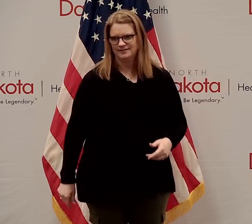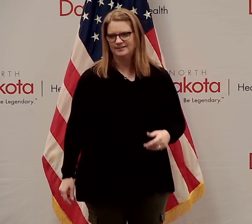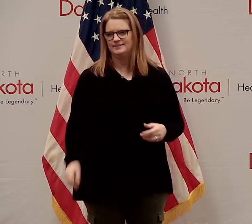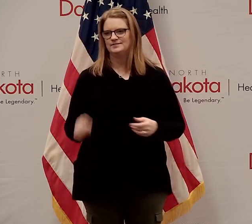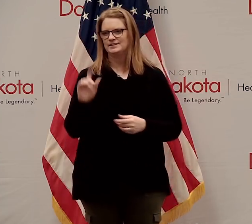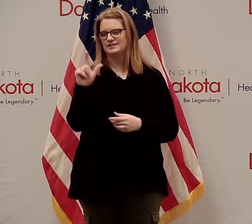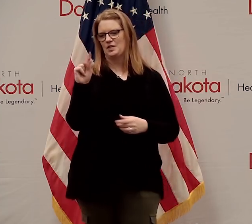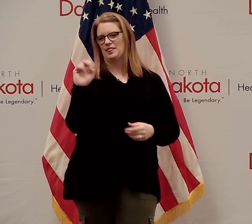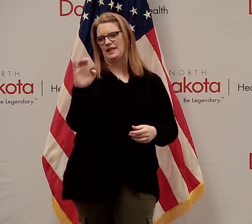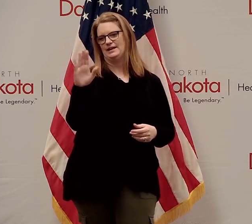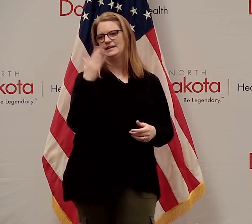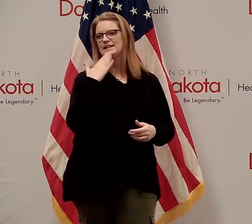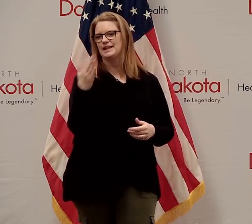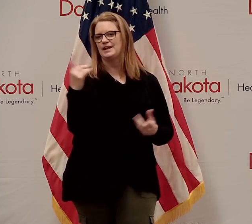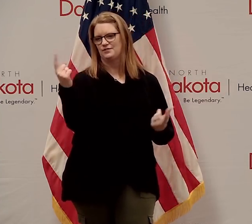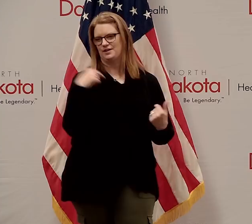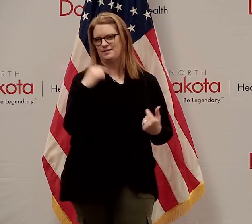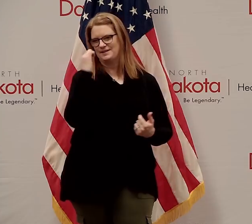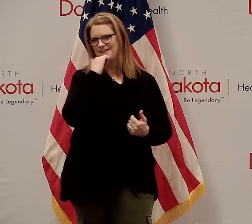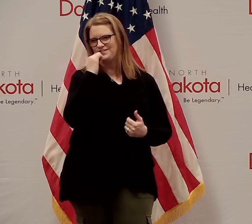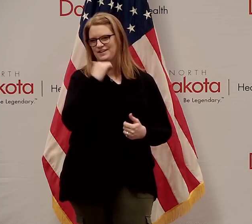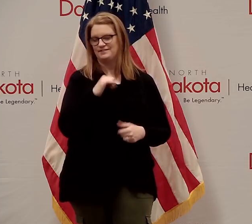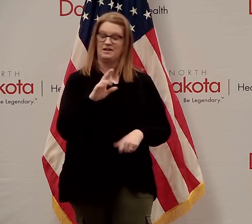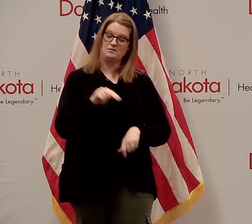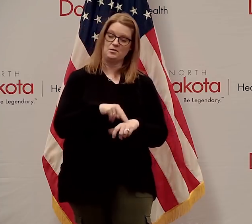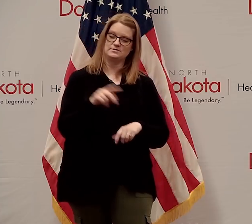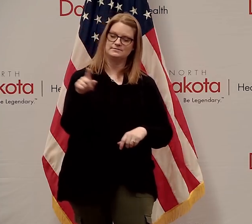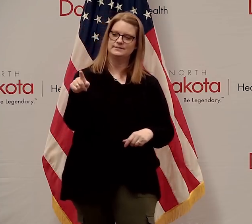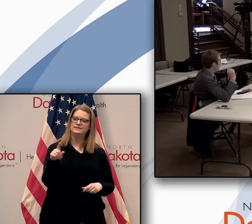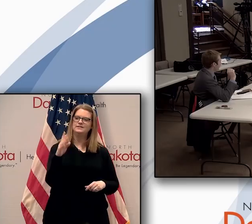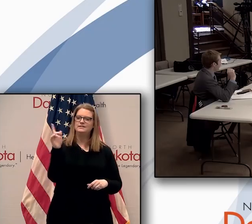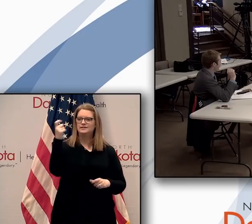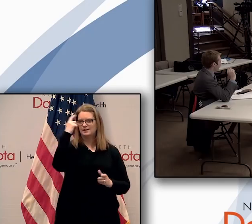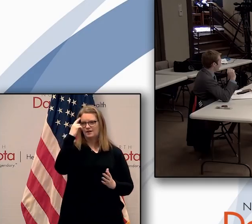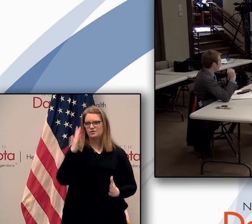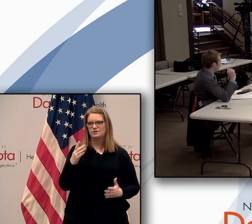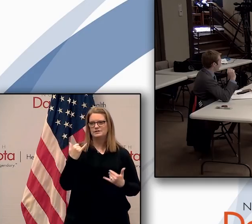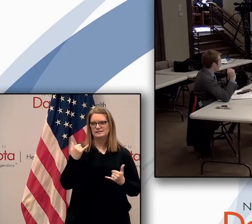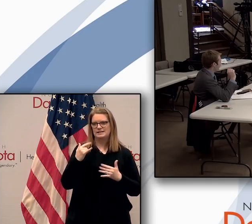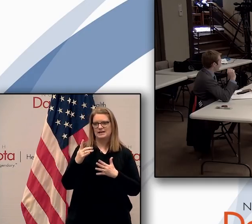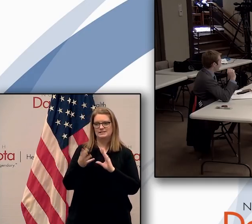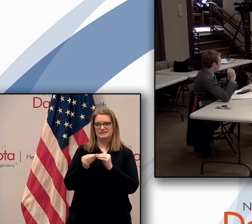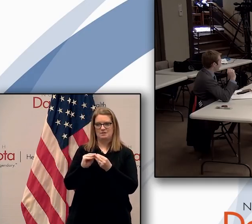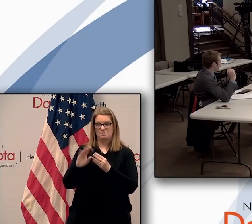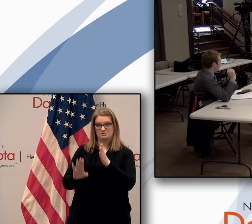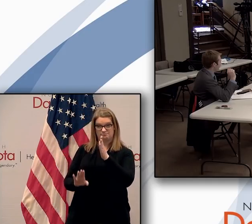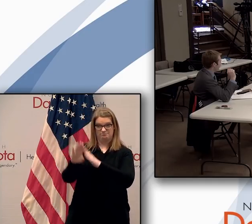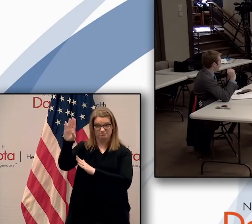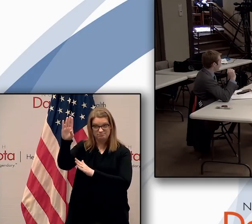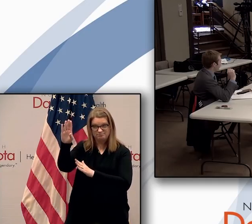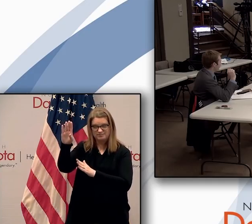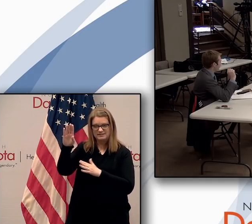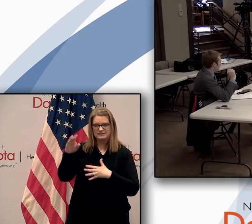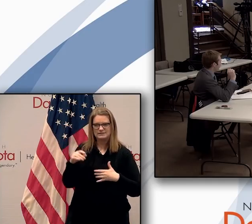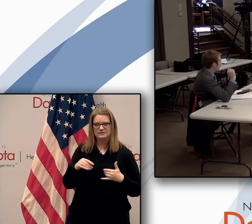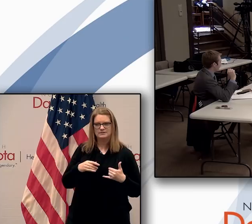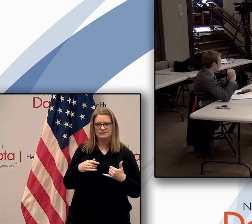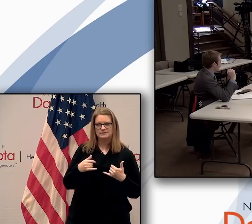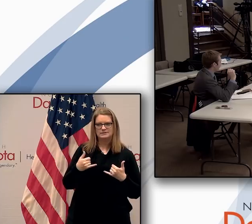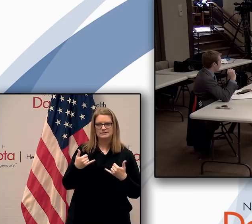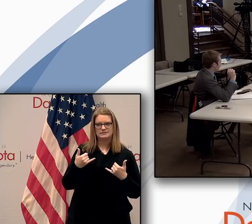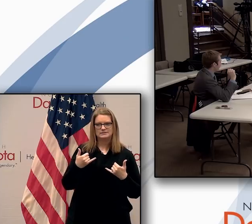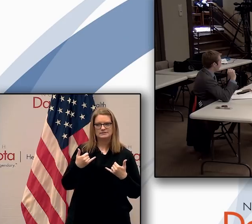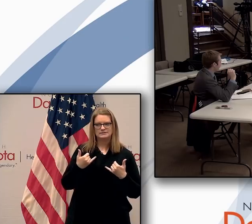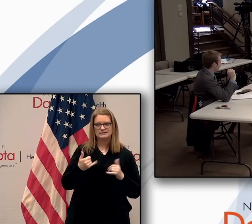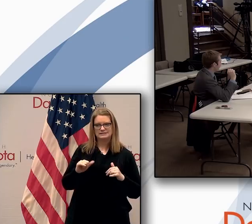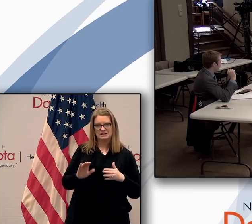but thank you for being here every day. Governor, with today's spike in numbers, are we still on the same path